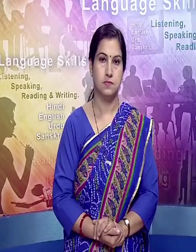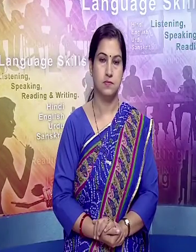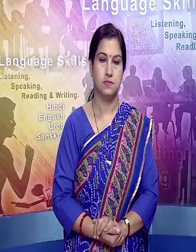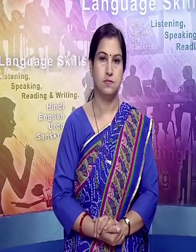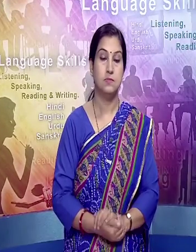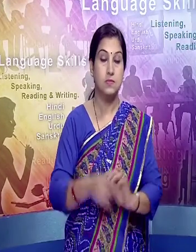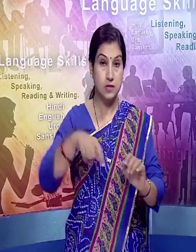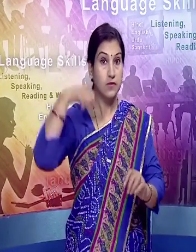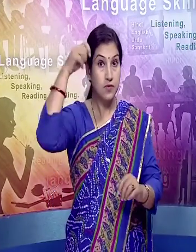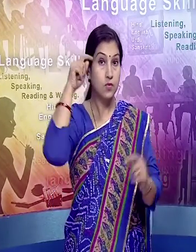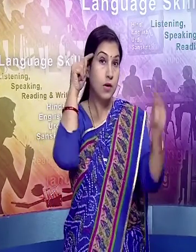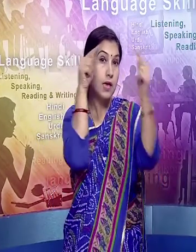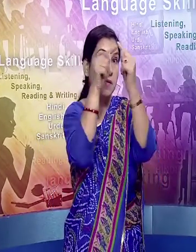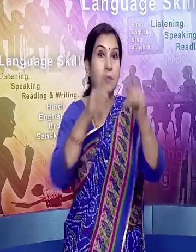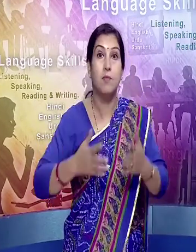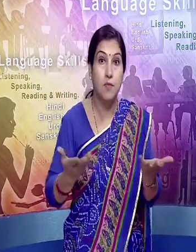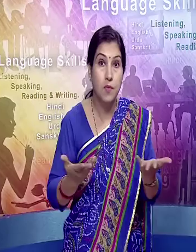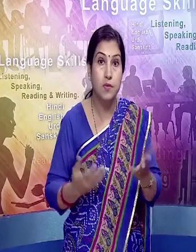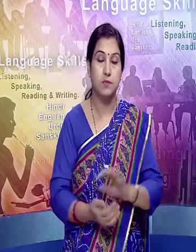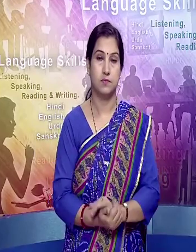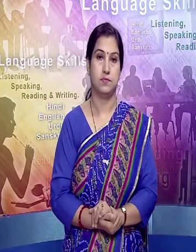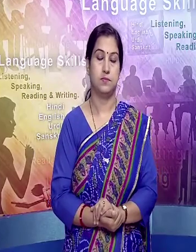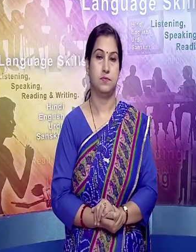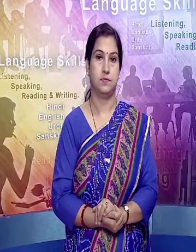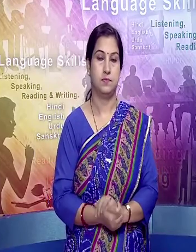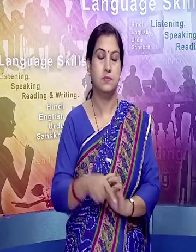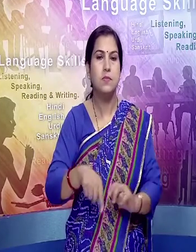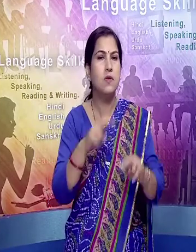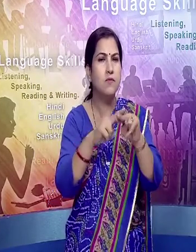Objective of this video is the importance of food,